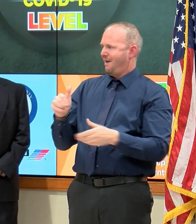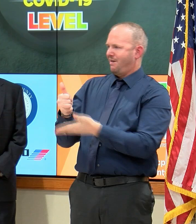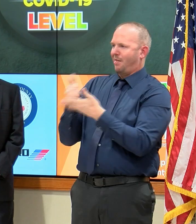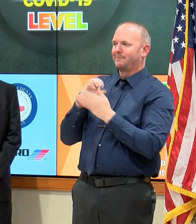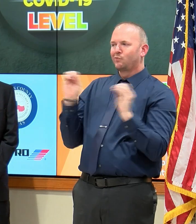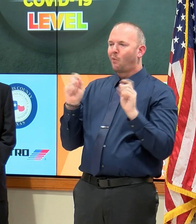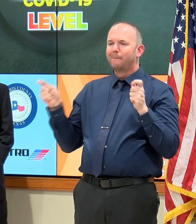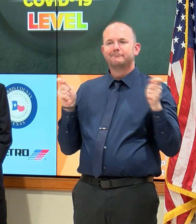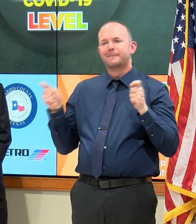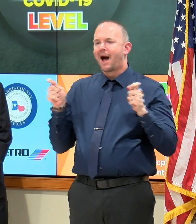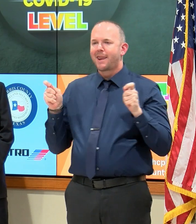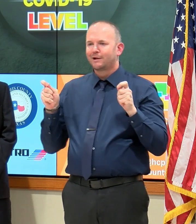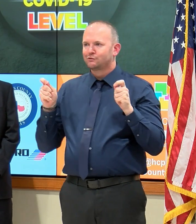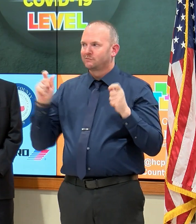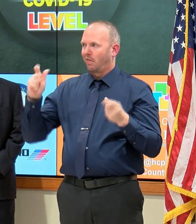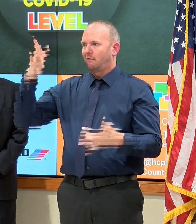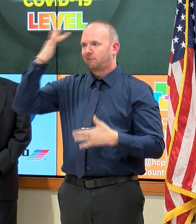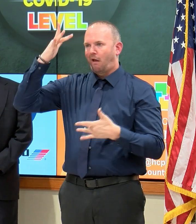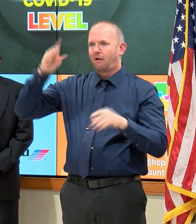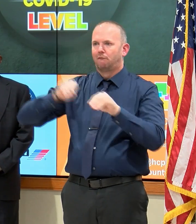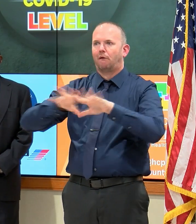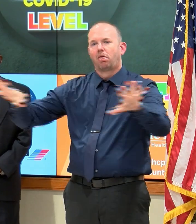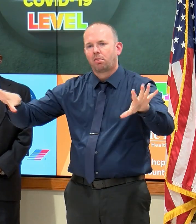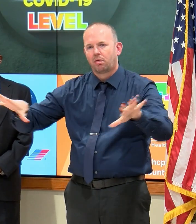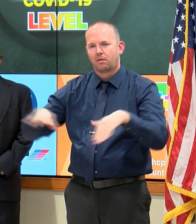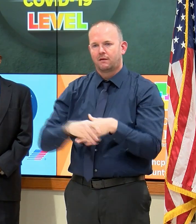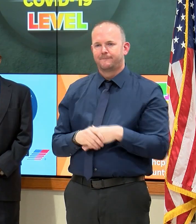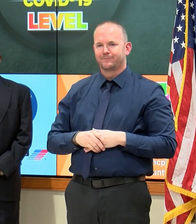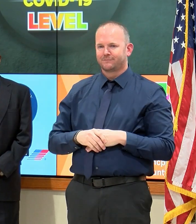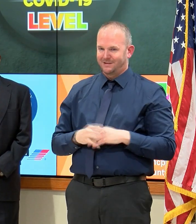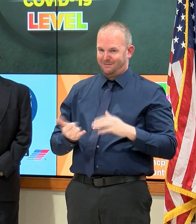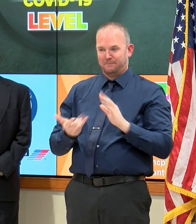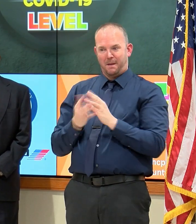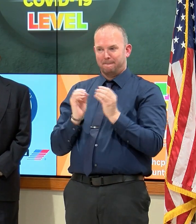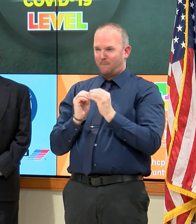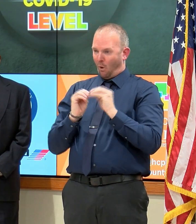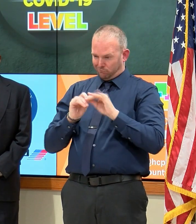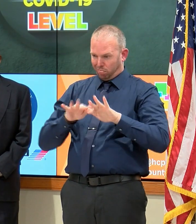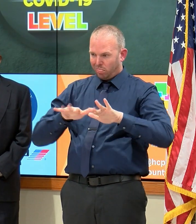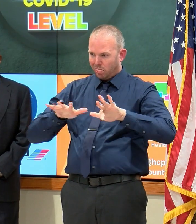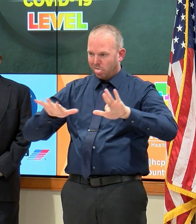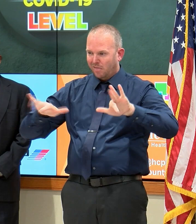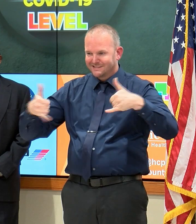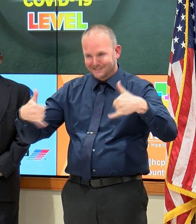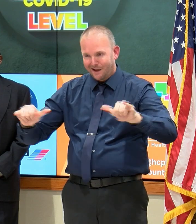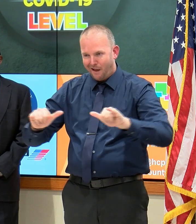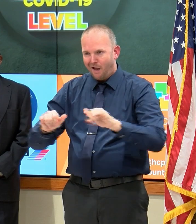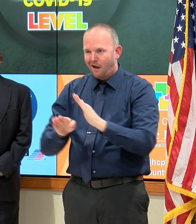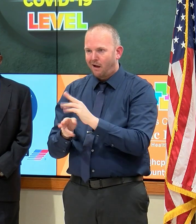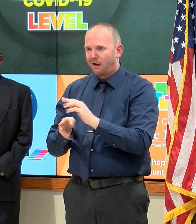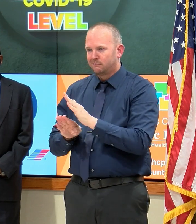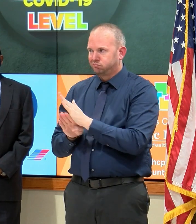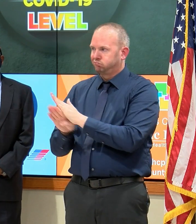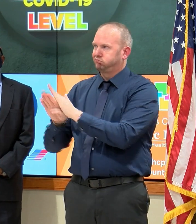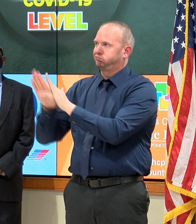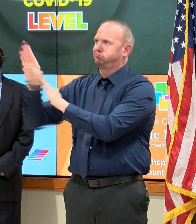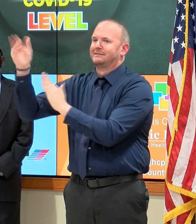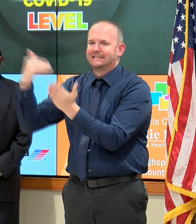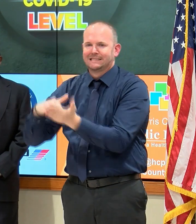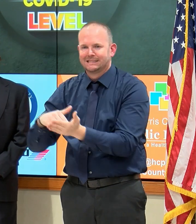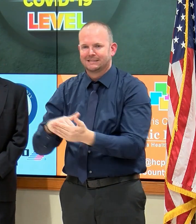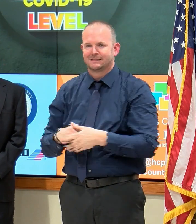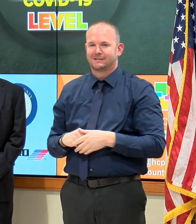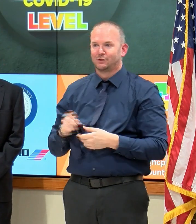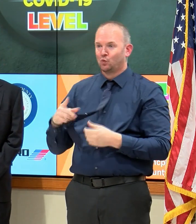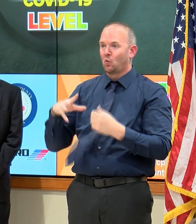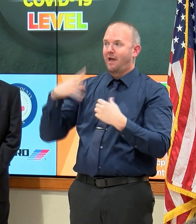under control. And as more people get out, move about, get close to one another, we fully anticipate